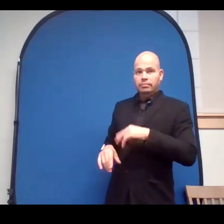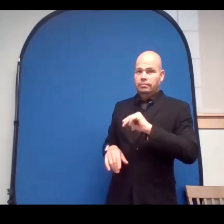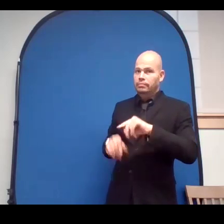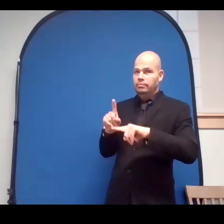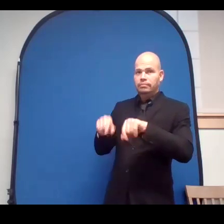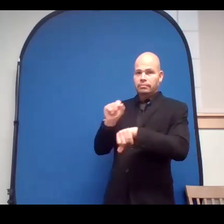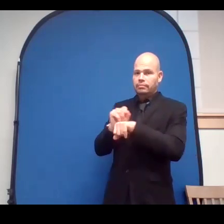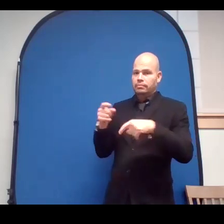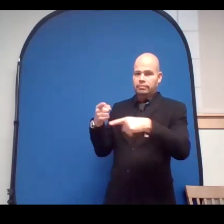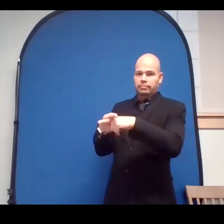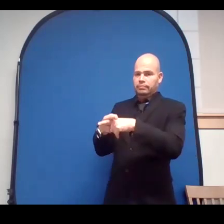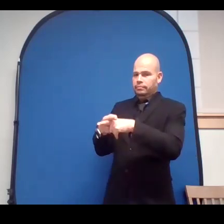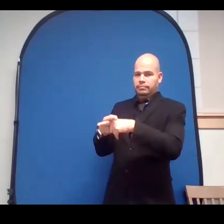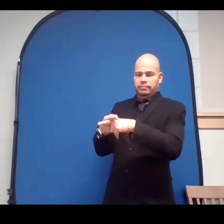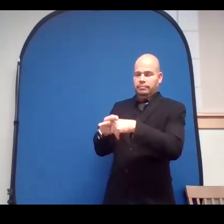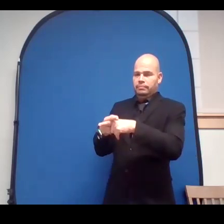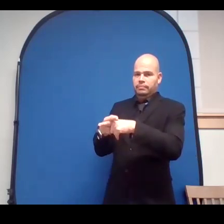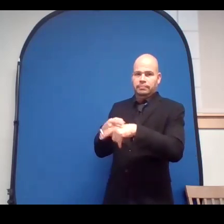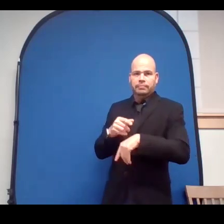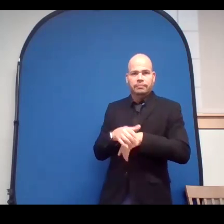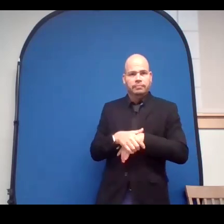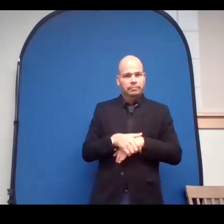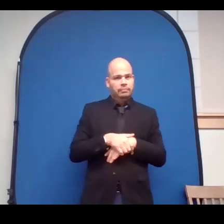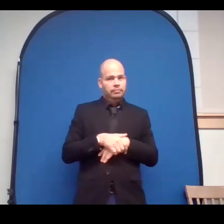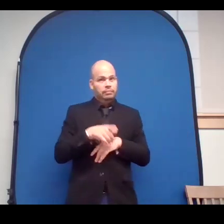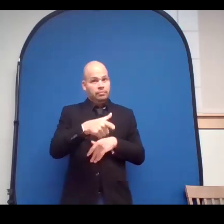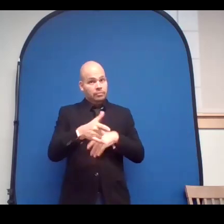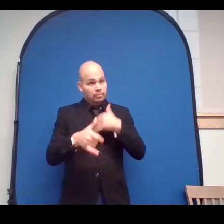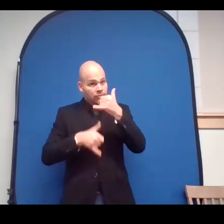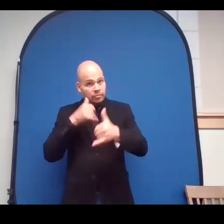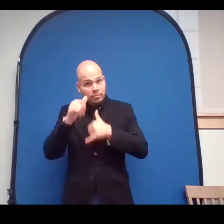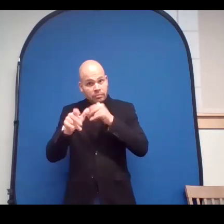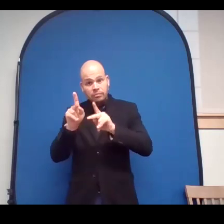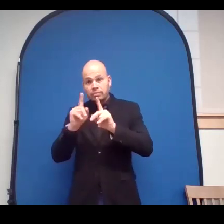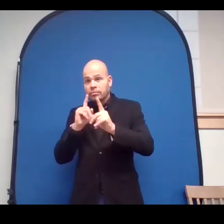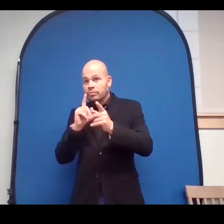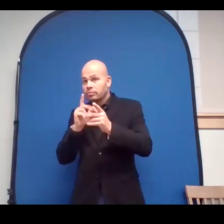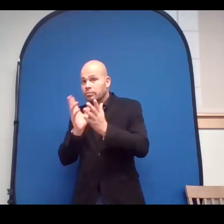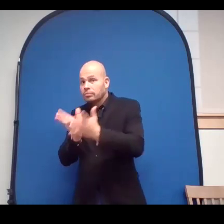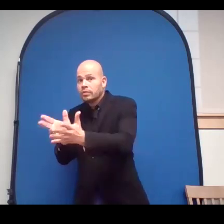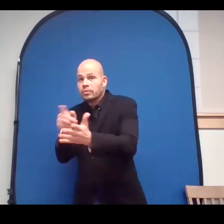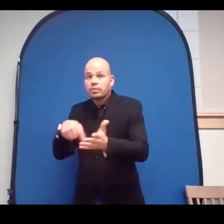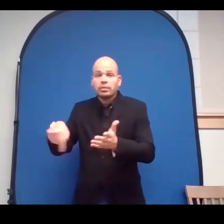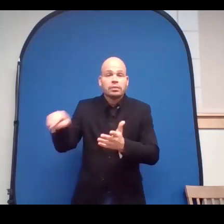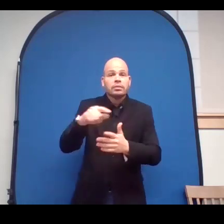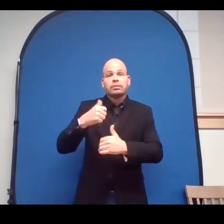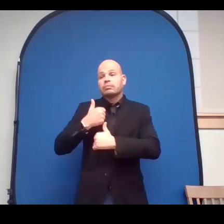talk with anyone about what happened at the Saco Army base that weekend?